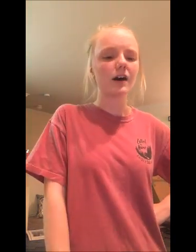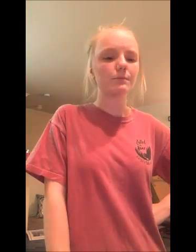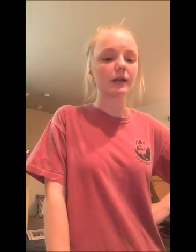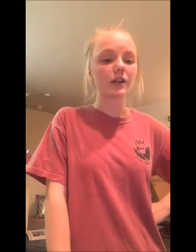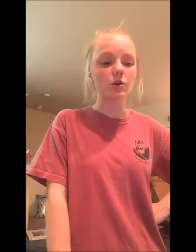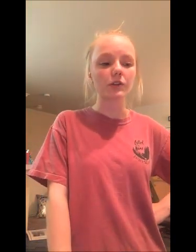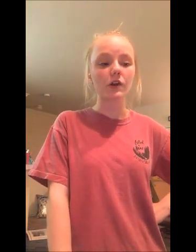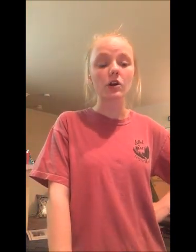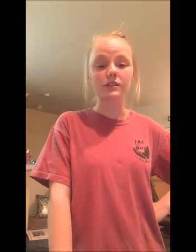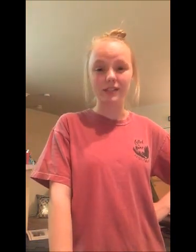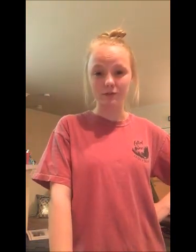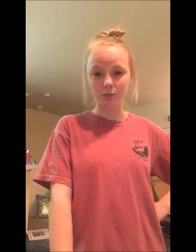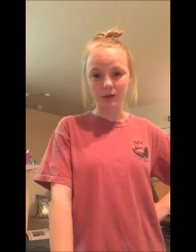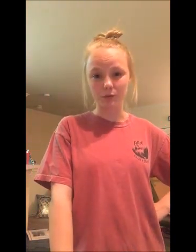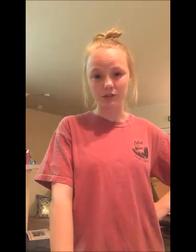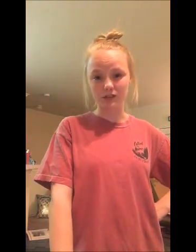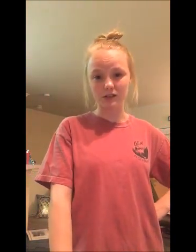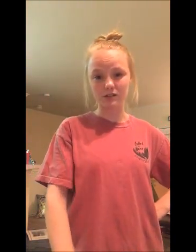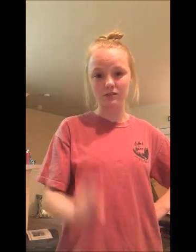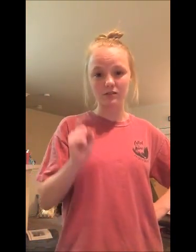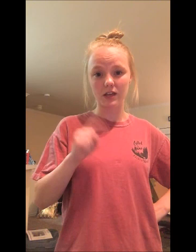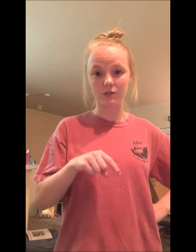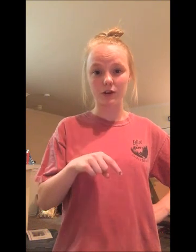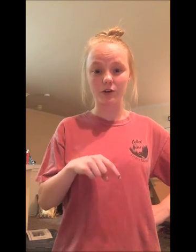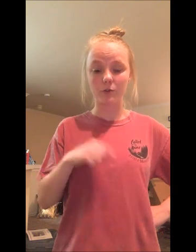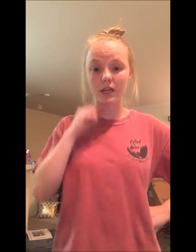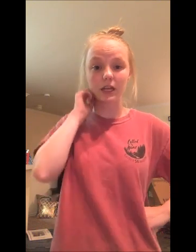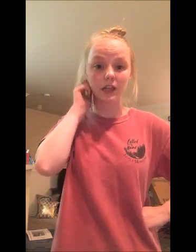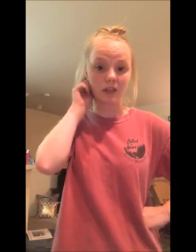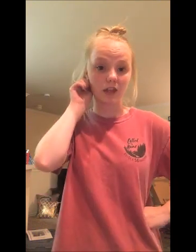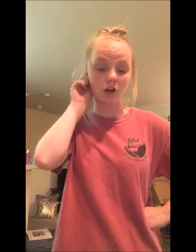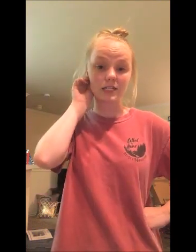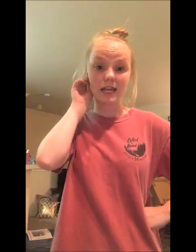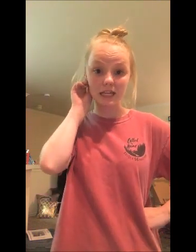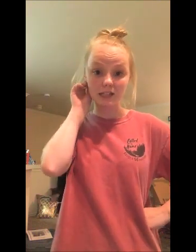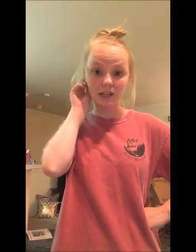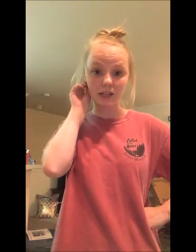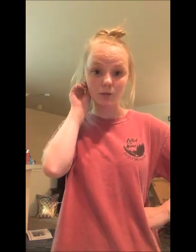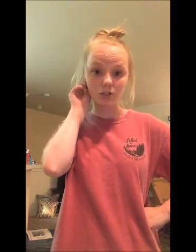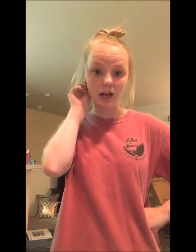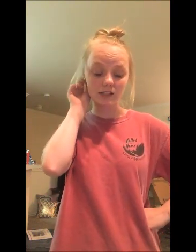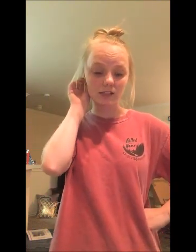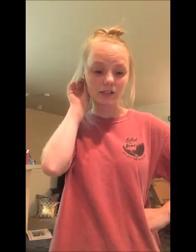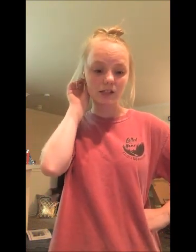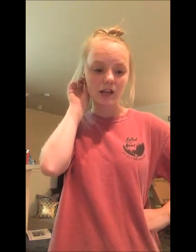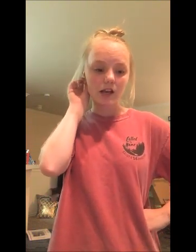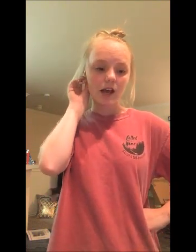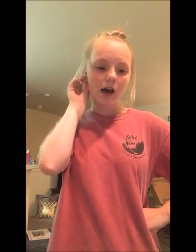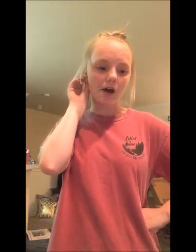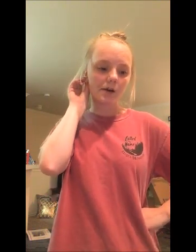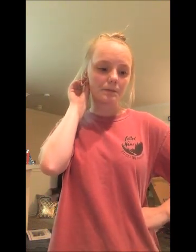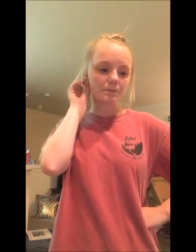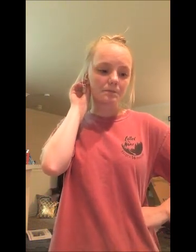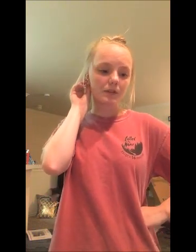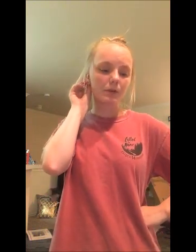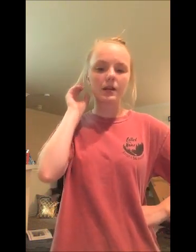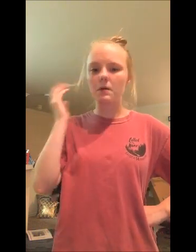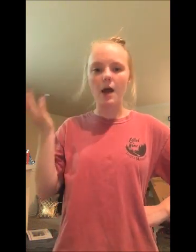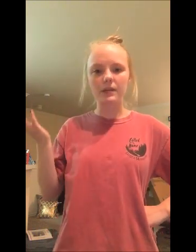But I know that there are several people still in Raider Awakening that are taking sign language classes. But I mean,